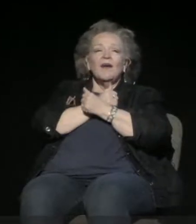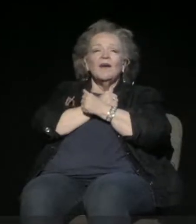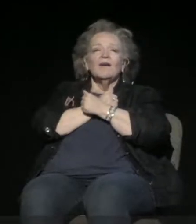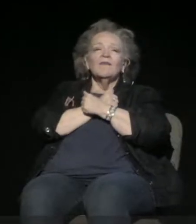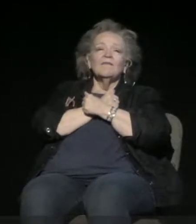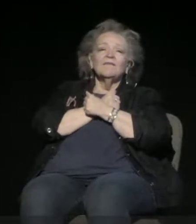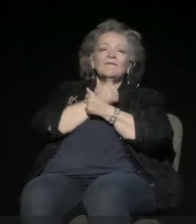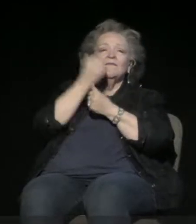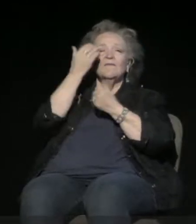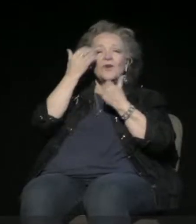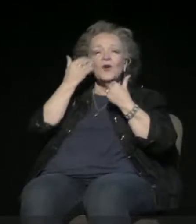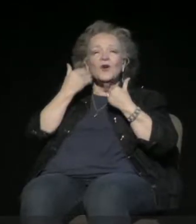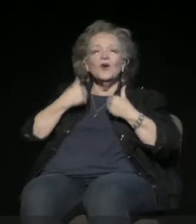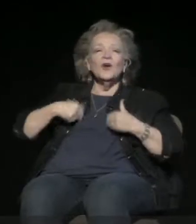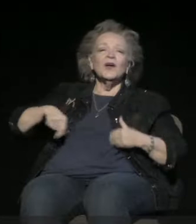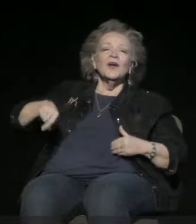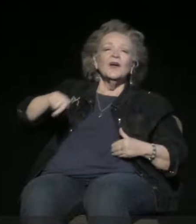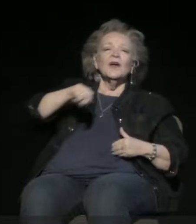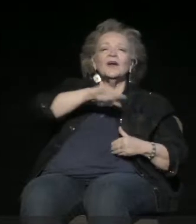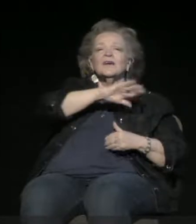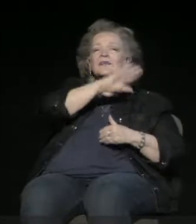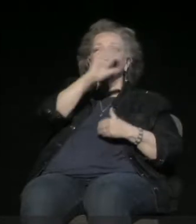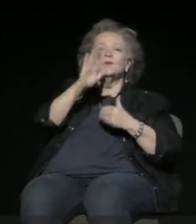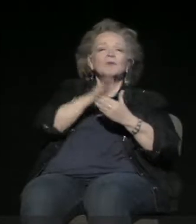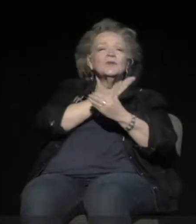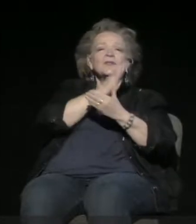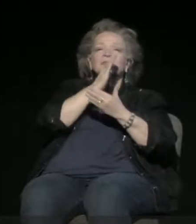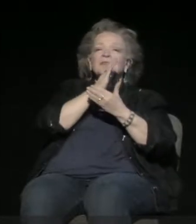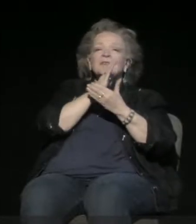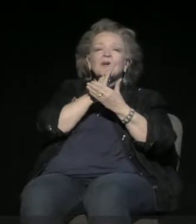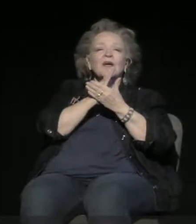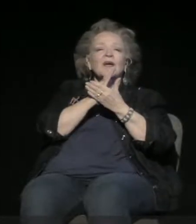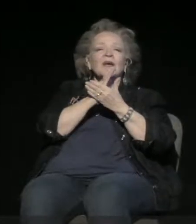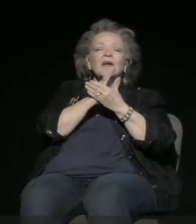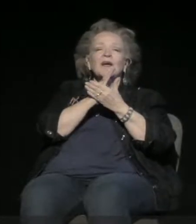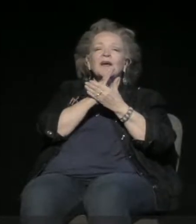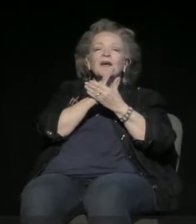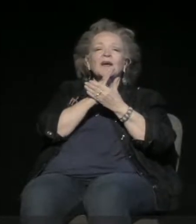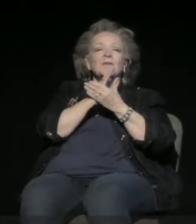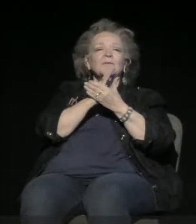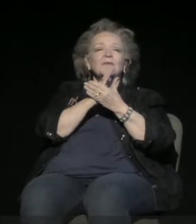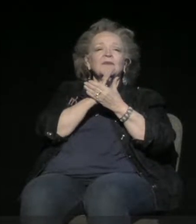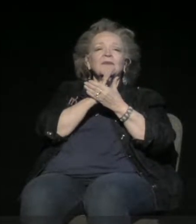Your love to me will never stop.